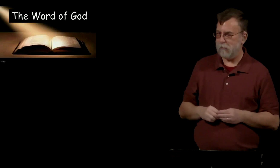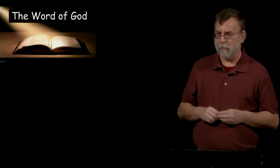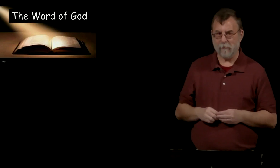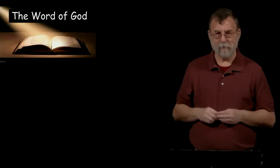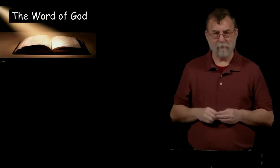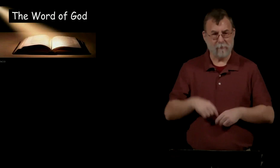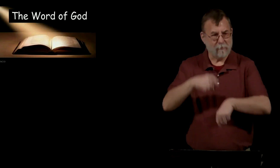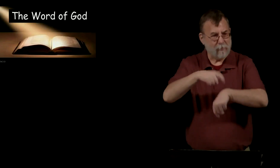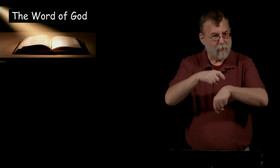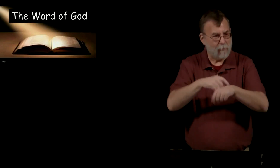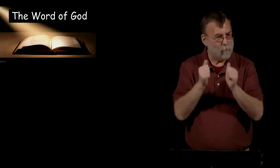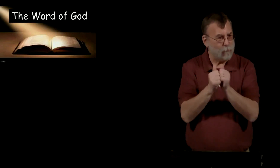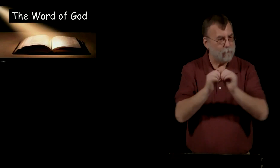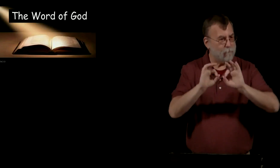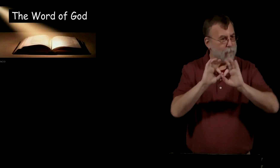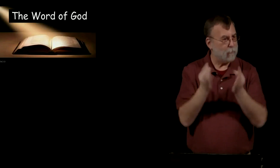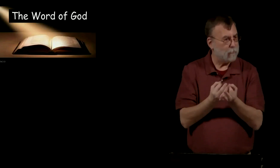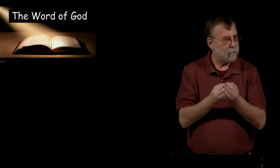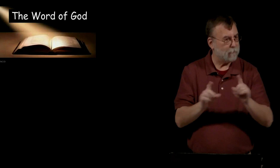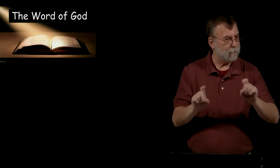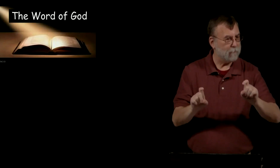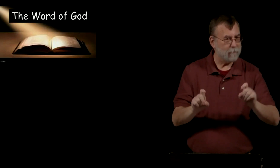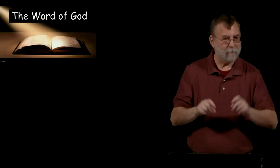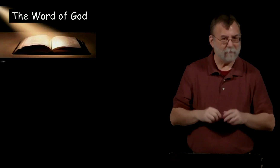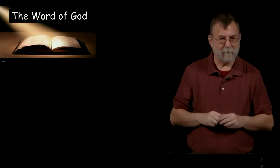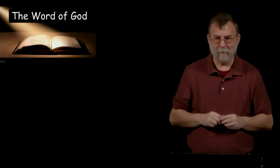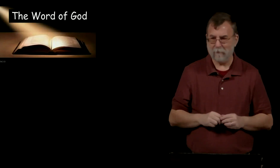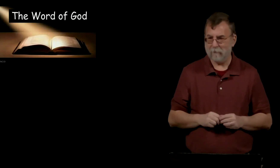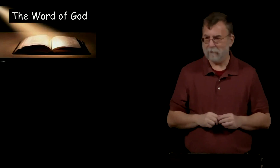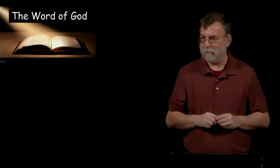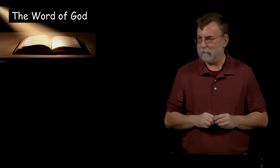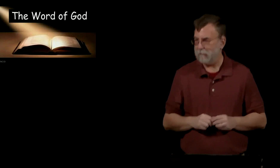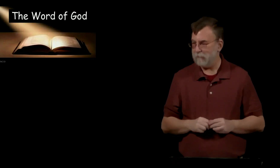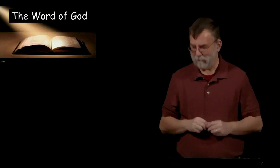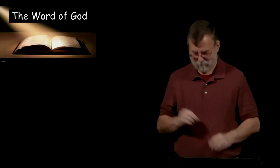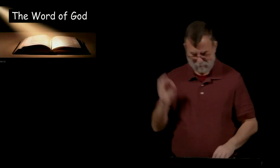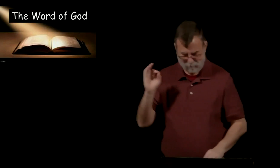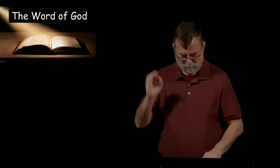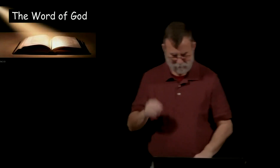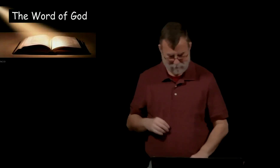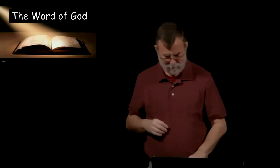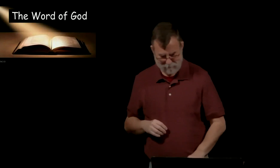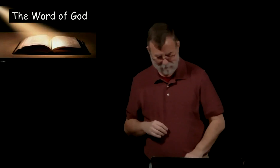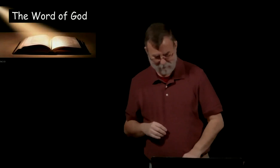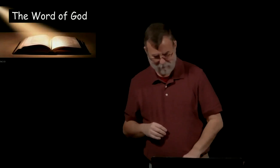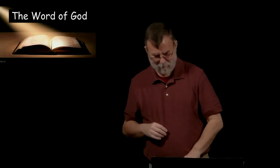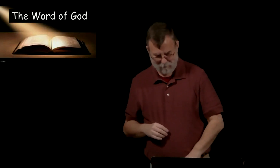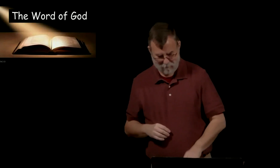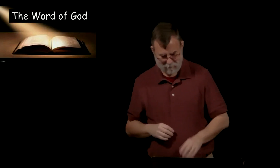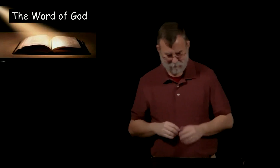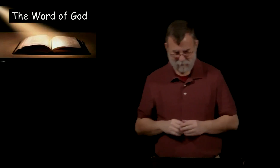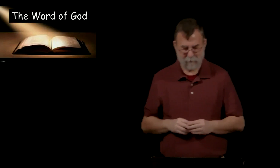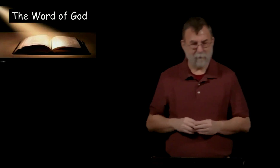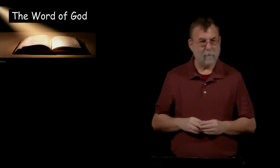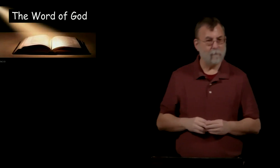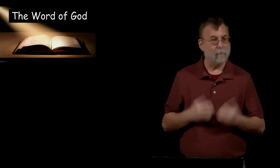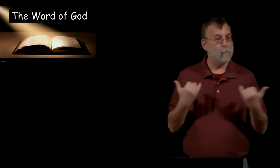different signs that we learned last week. I hope you had time together for your family. All right, perfect.